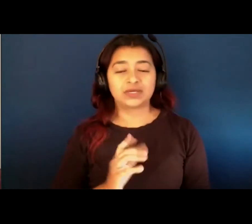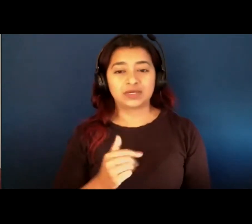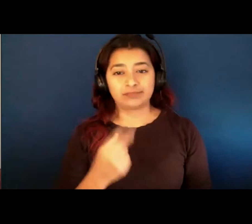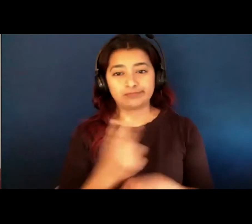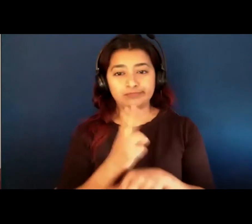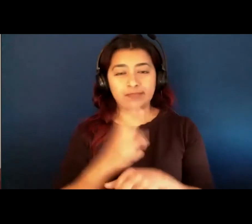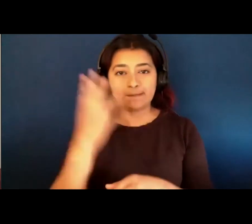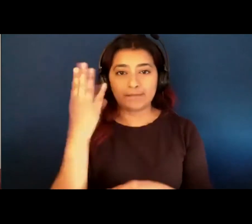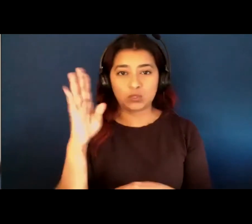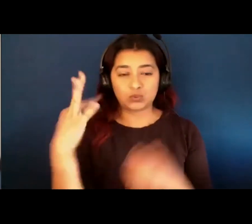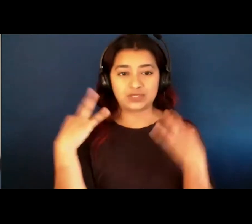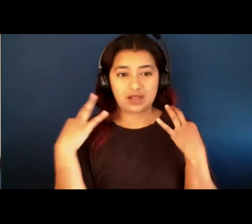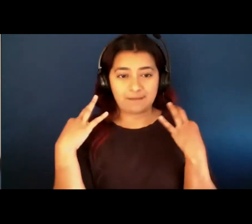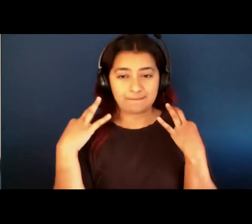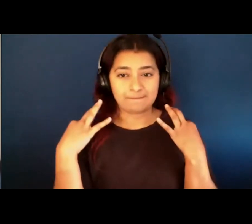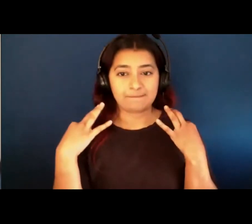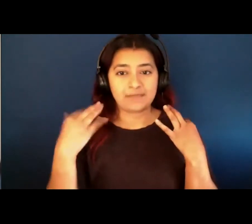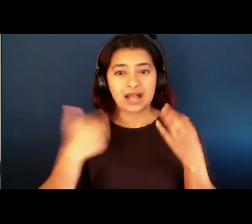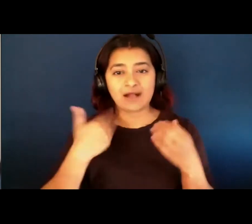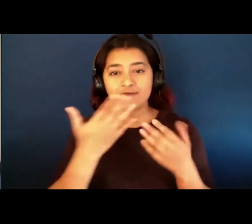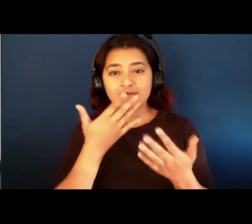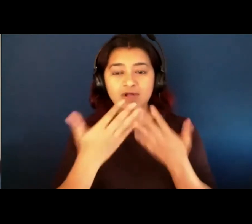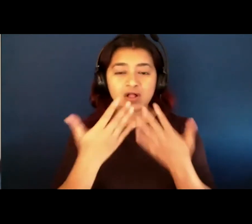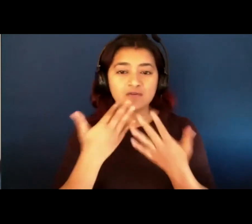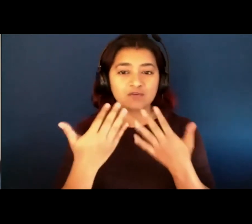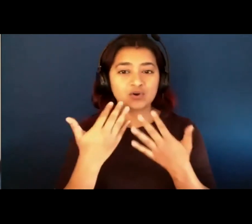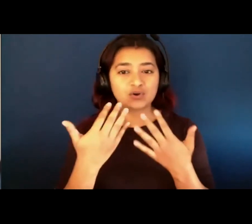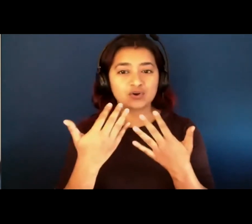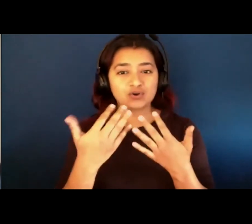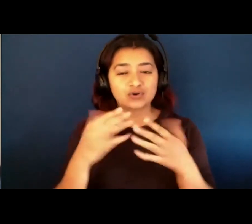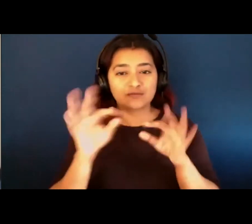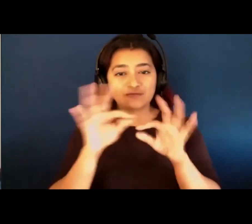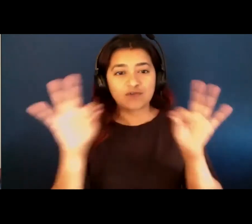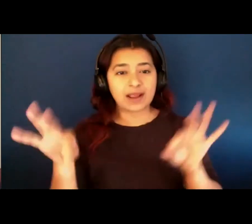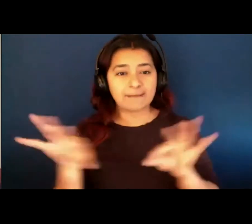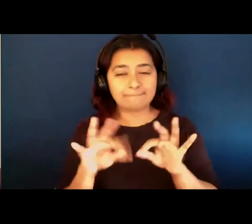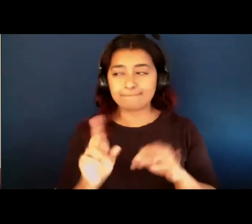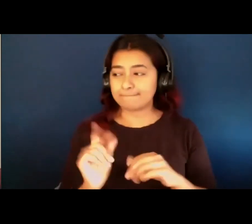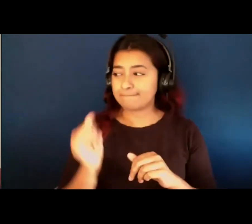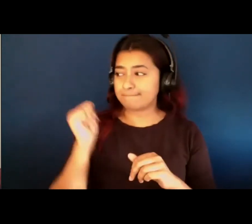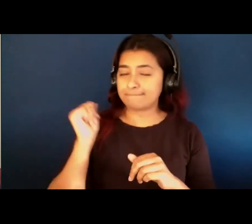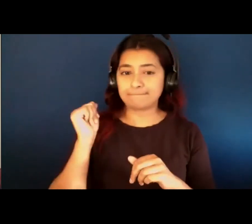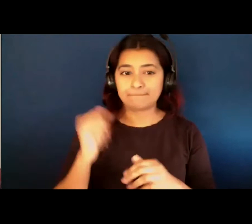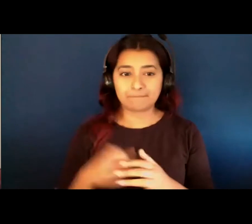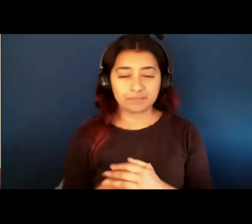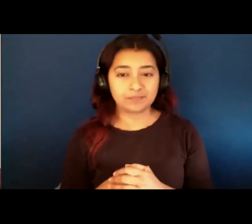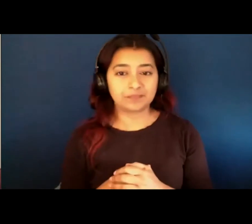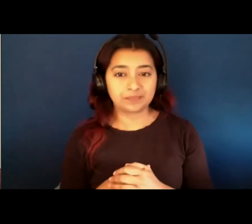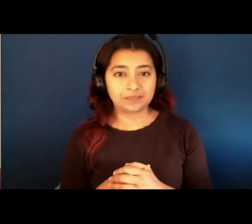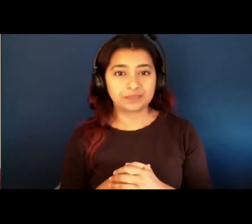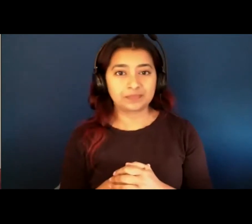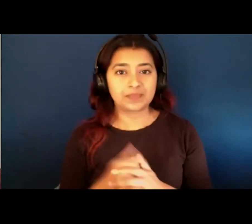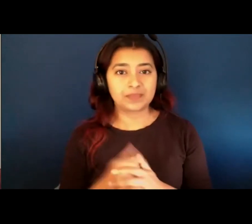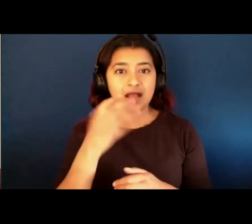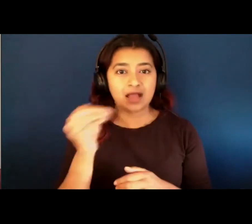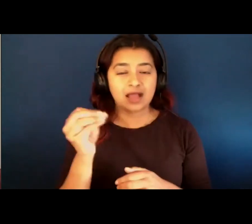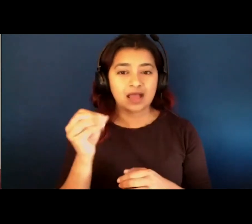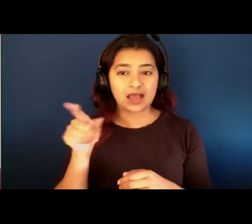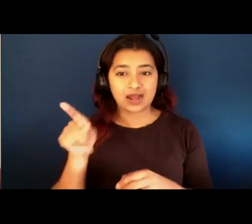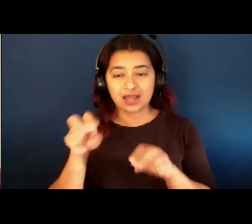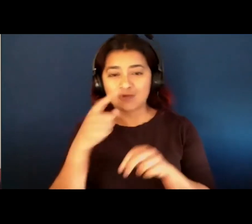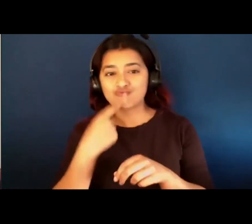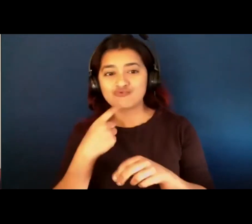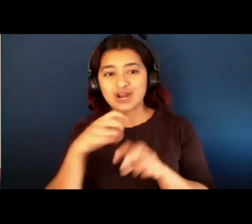blue top. There are some colorful frames in the back and a red couch right over